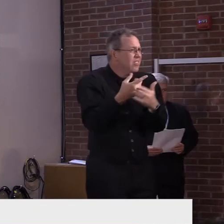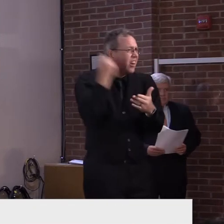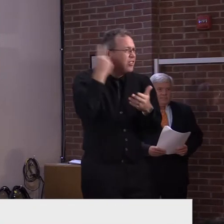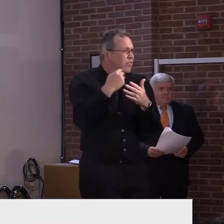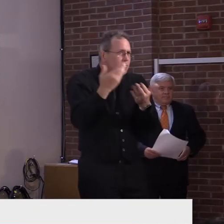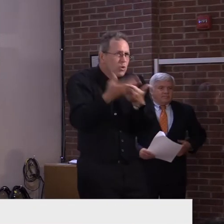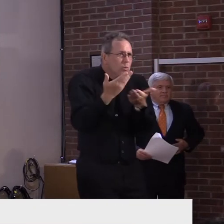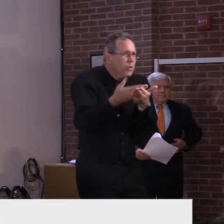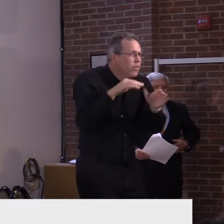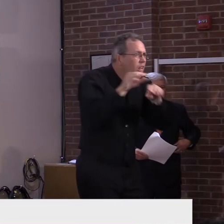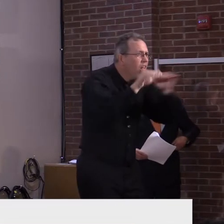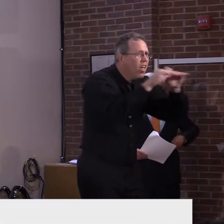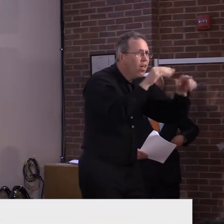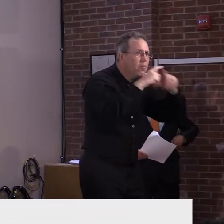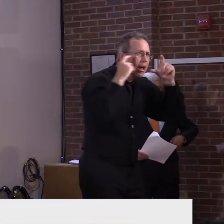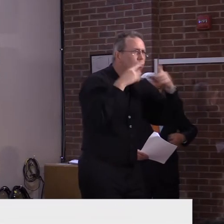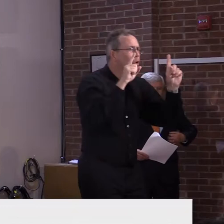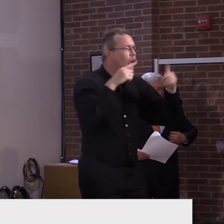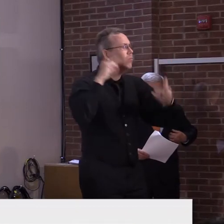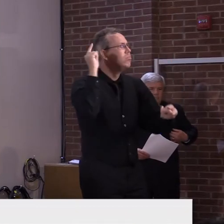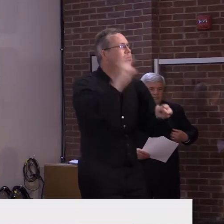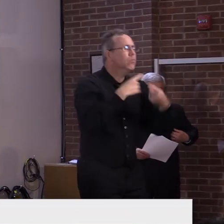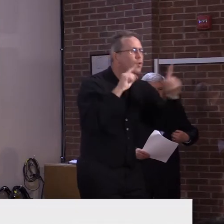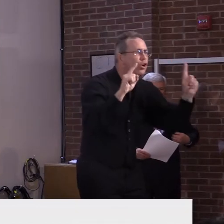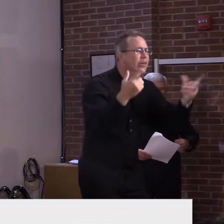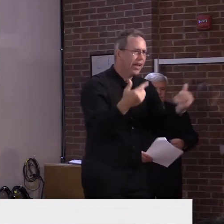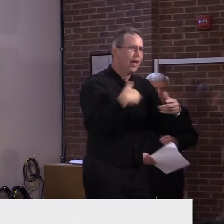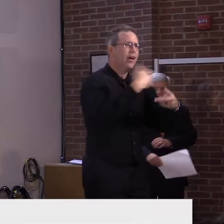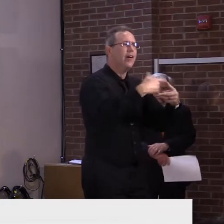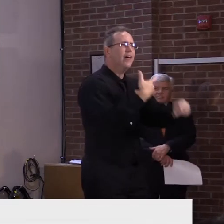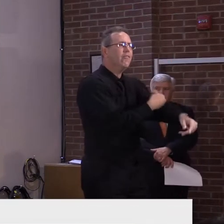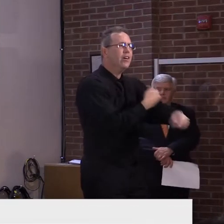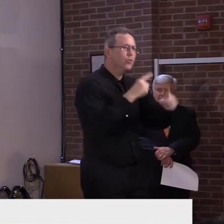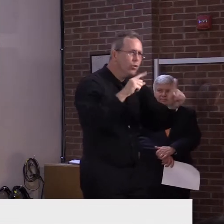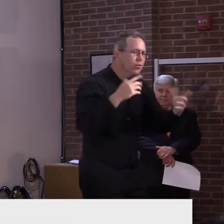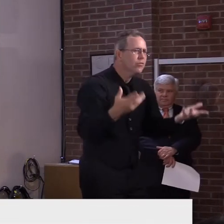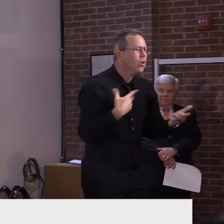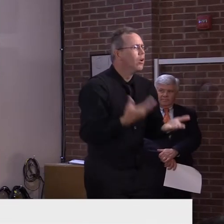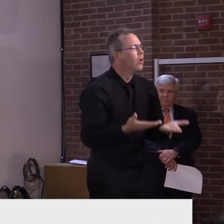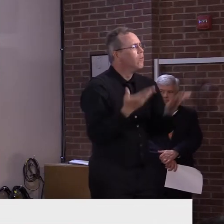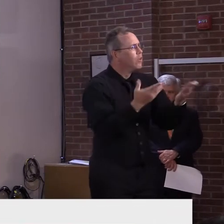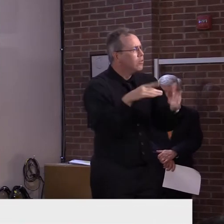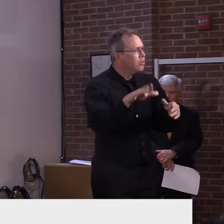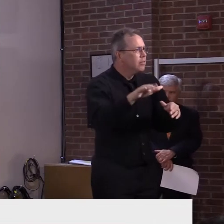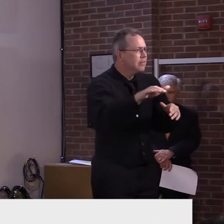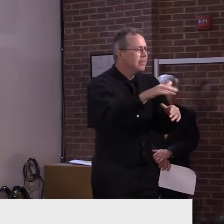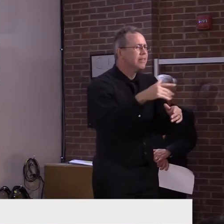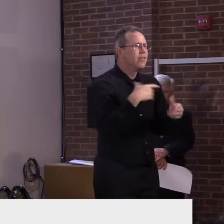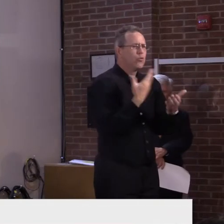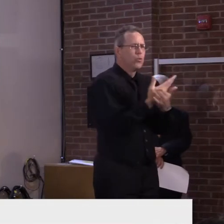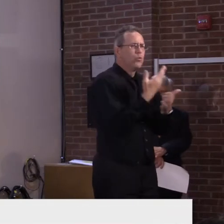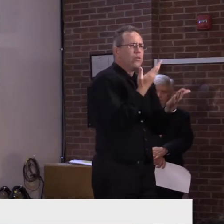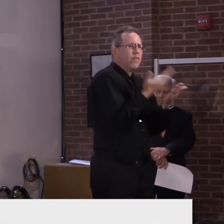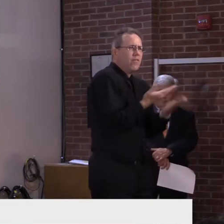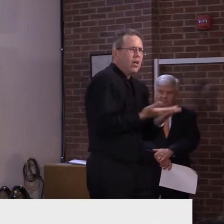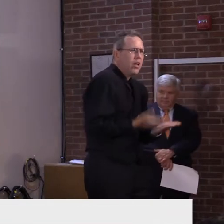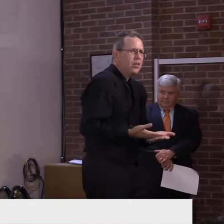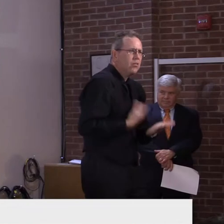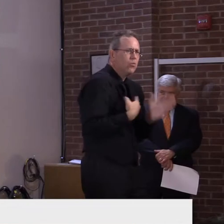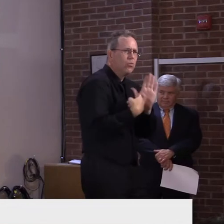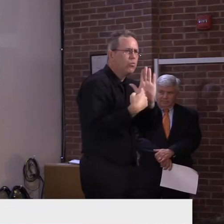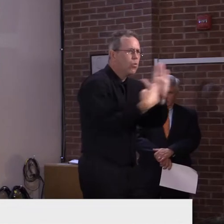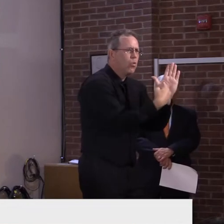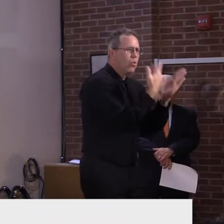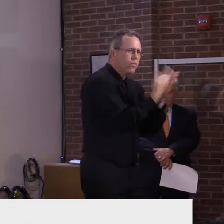continue to make recommendations based on what works. School districts should continue to defer to the public health recommendations of the health department and the Agency